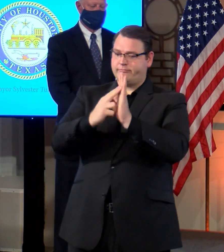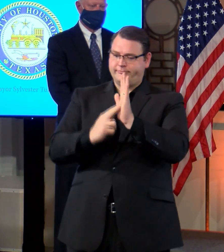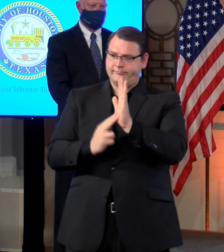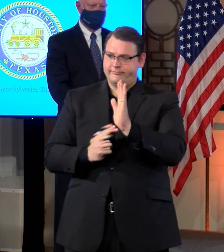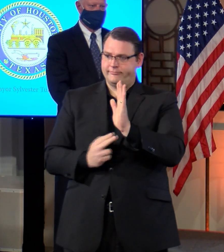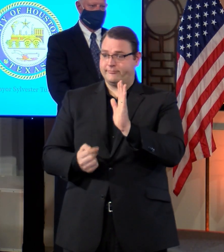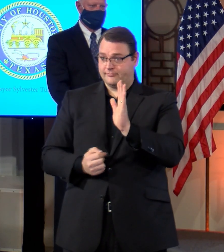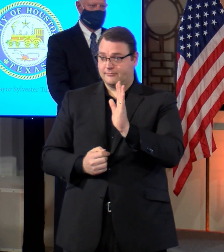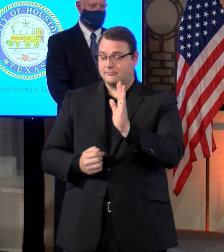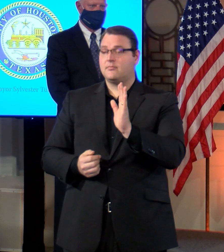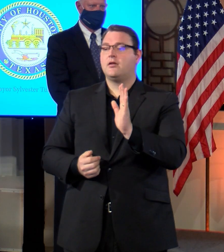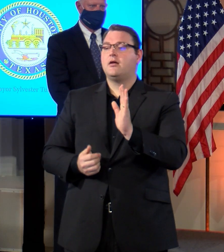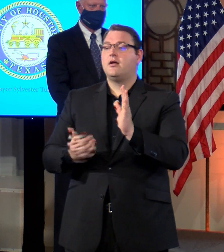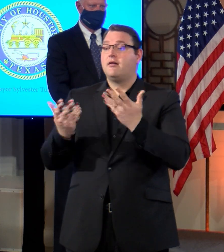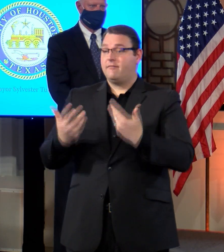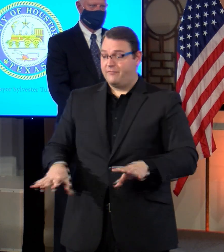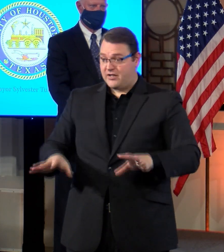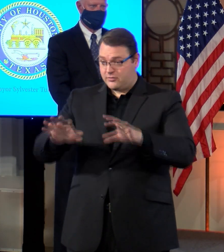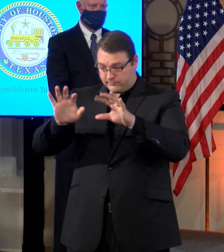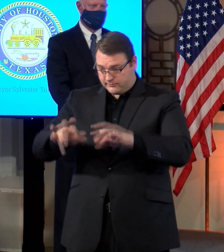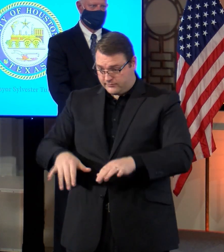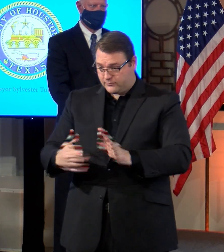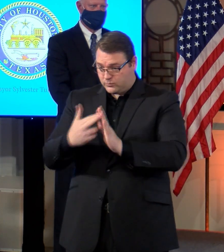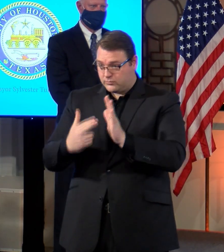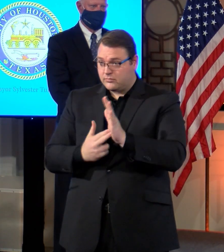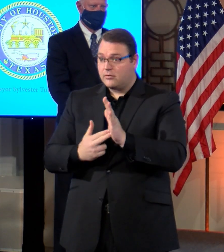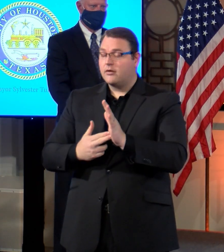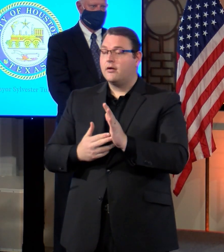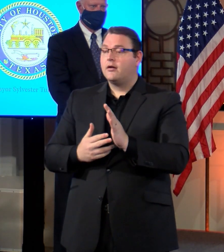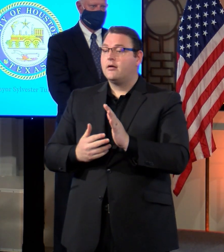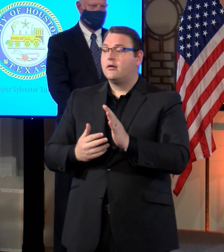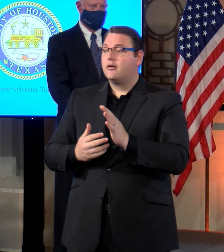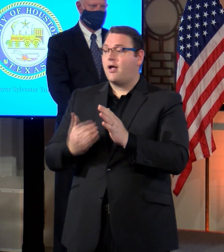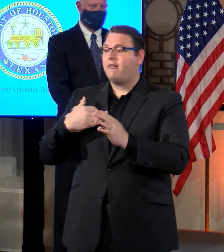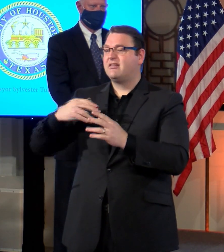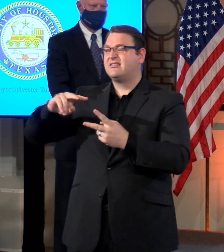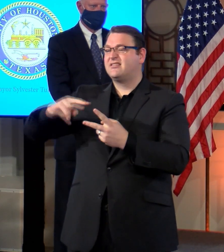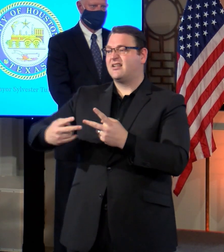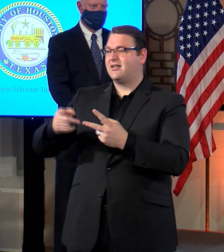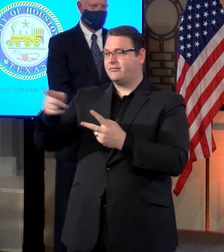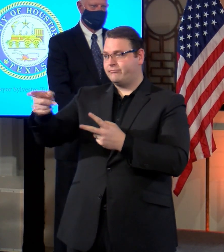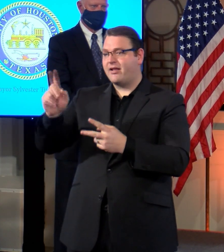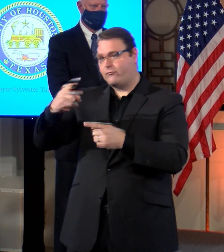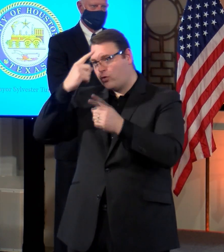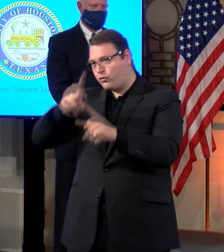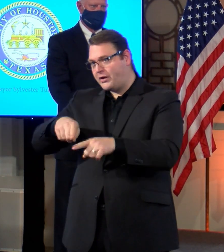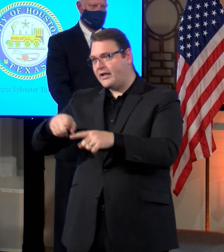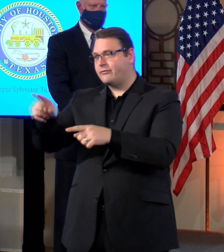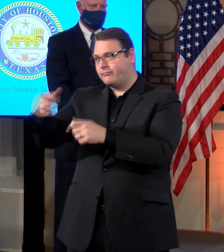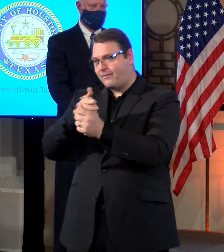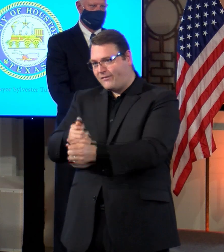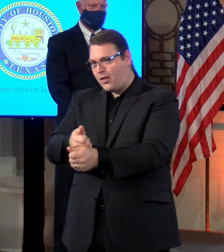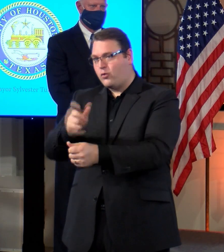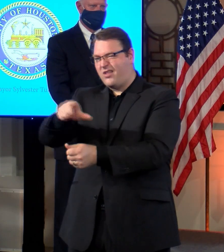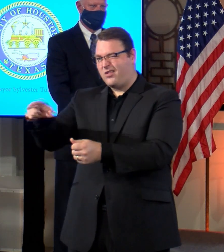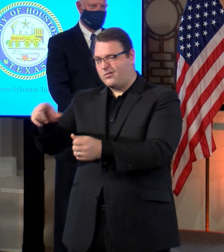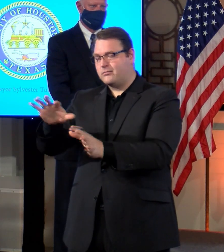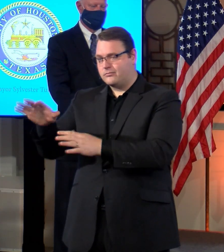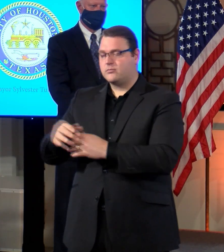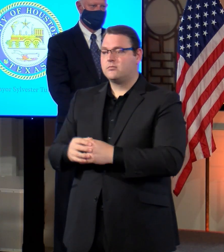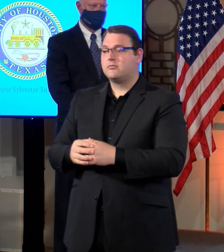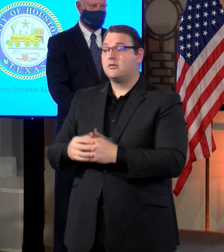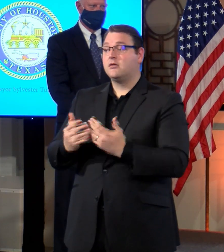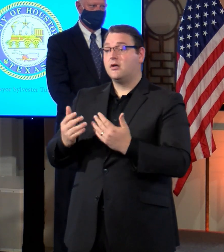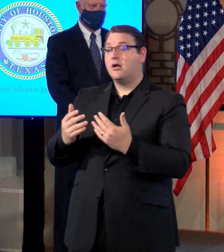is done, there will be several elements that the landlord will need to agree to. And then the tenants will then be